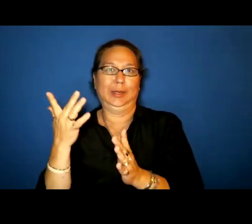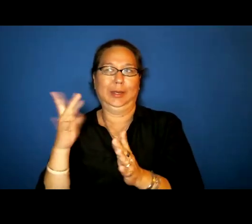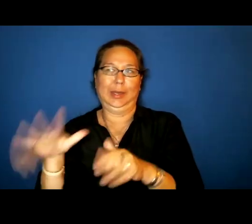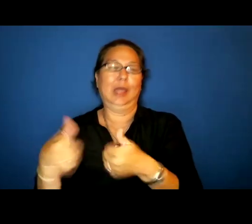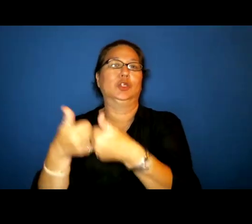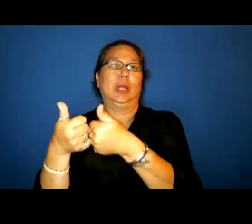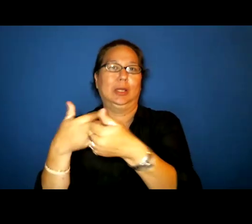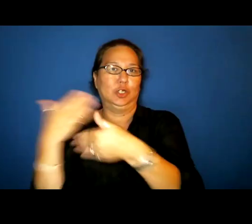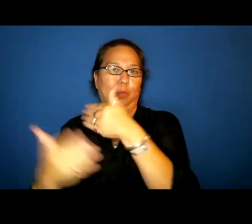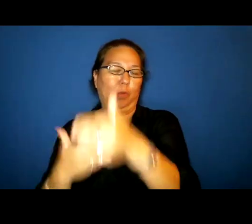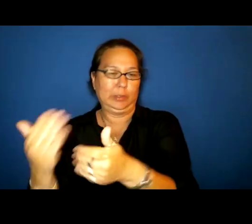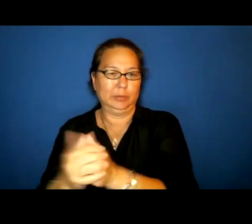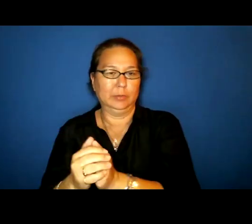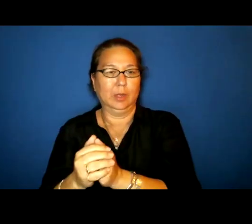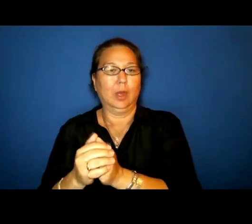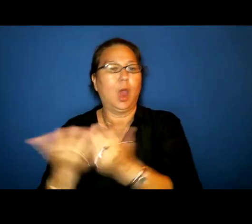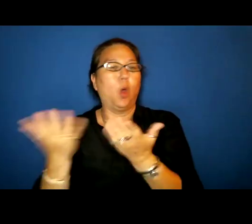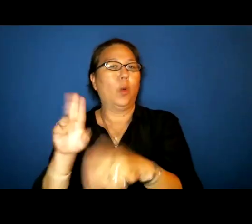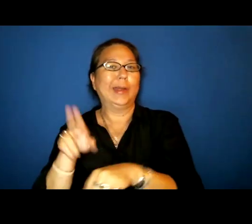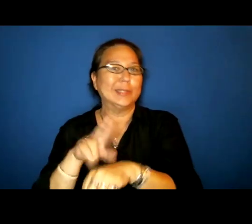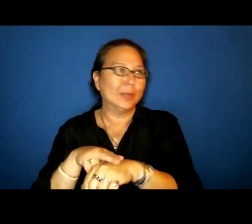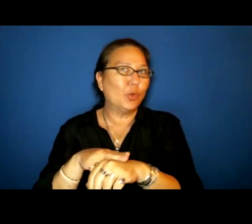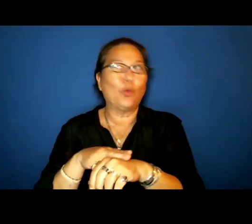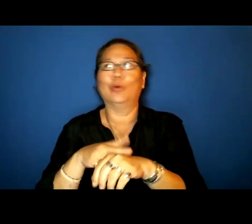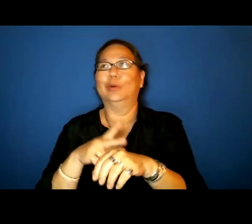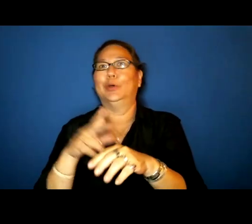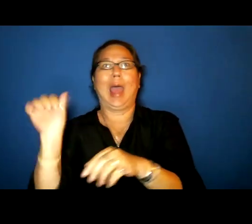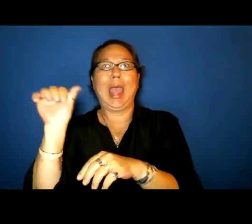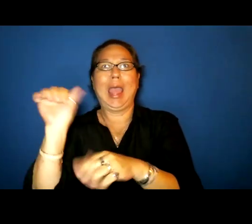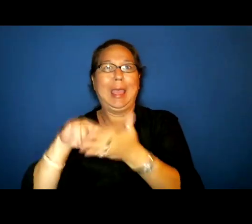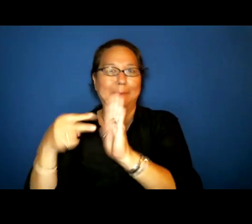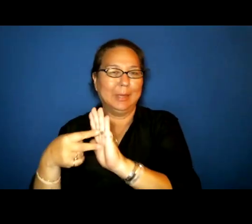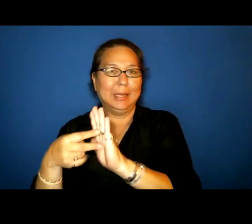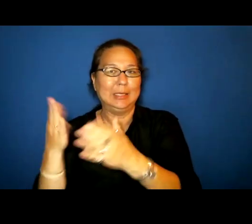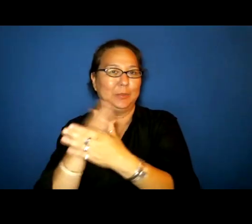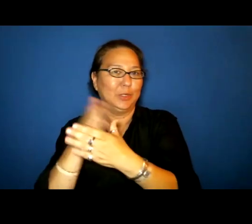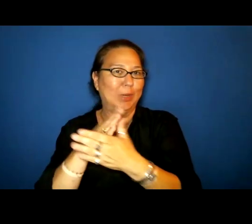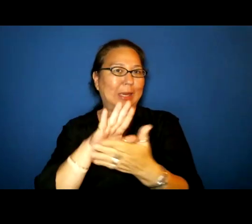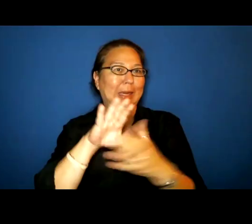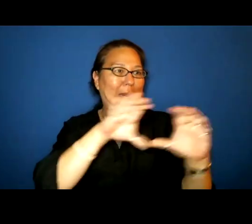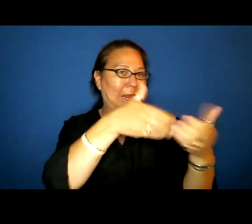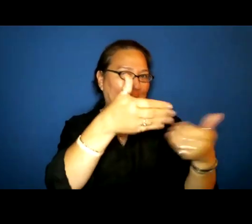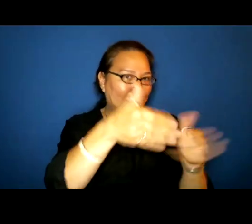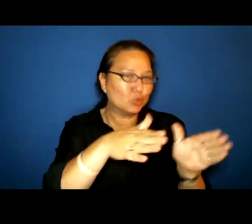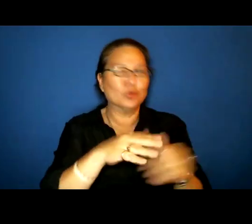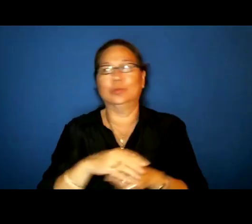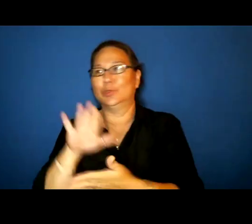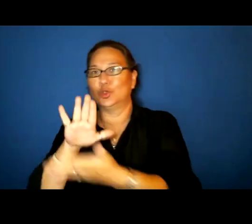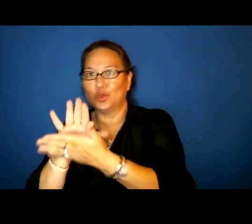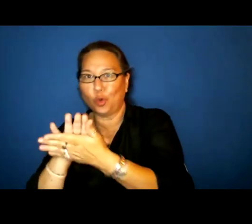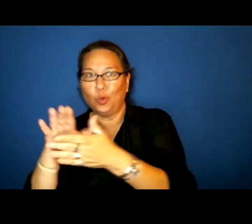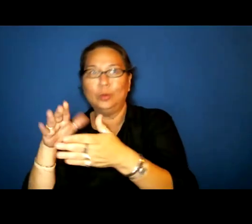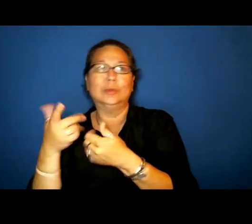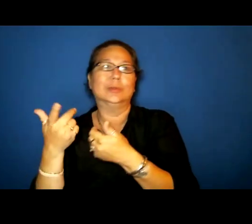challenging to sort of norm on what exactly an A means between classrooms, between schools, between district schools, between